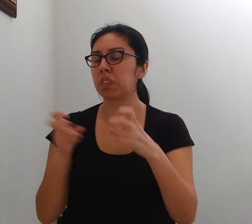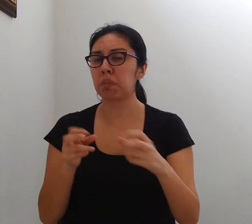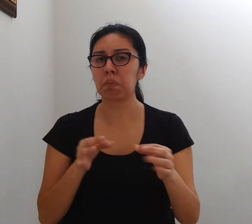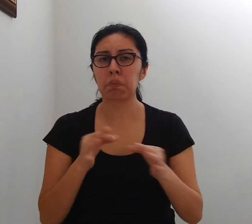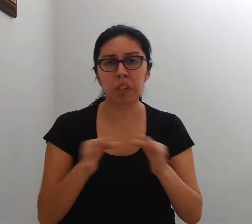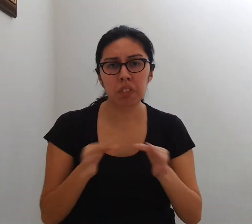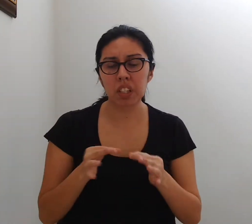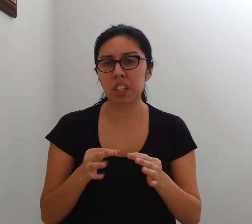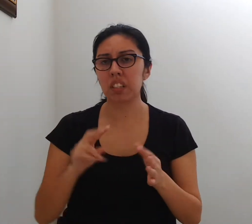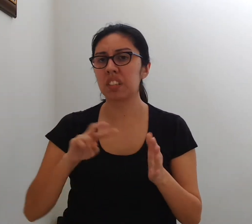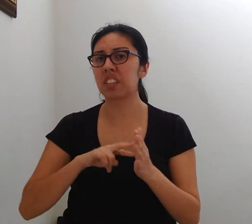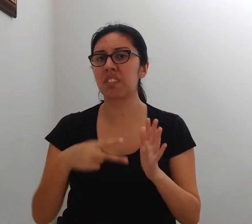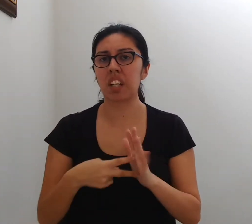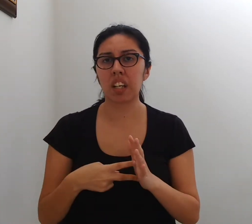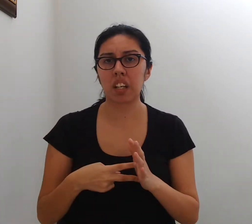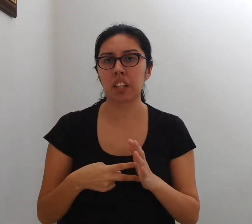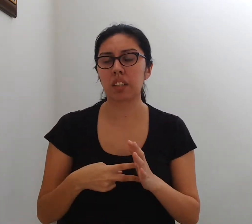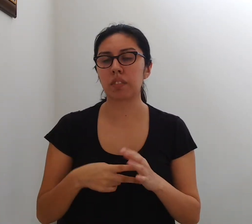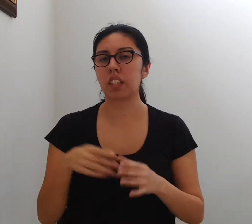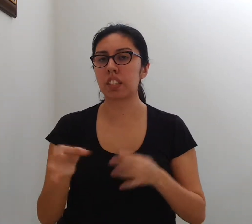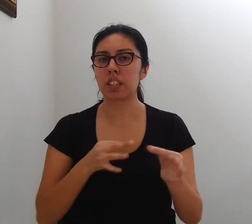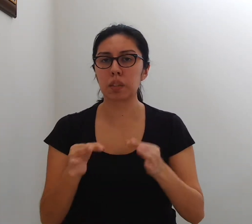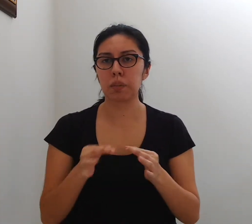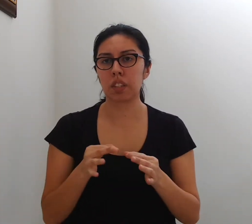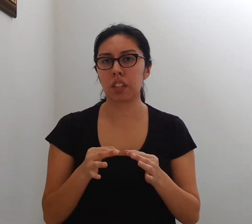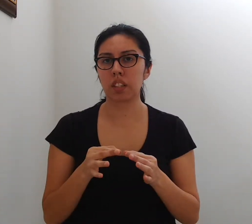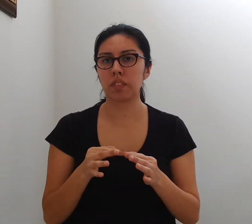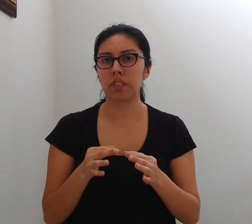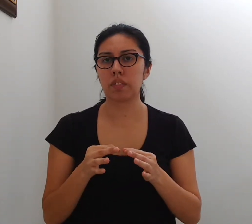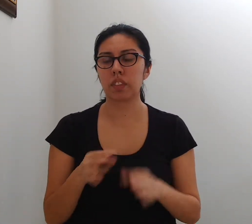paraphrase, define, and explain what the speaker is saying.